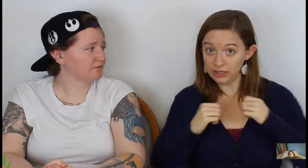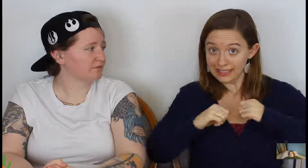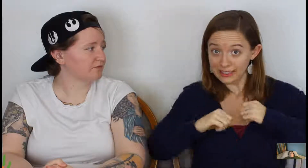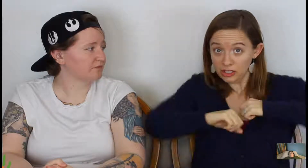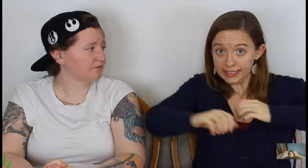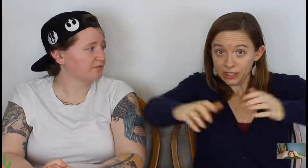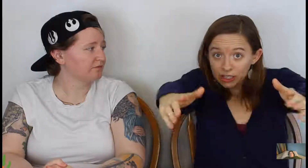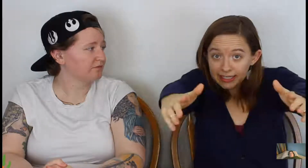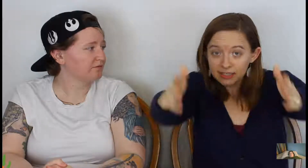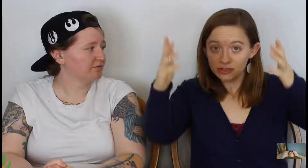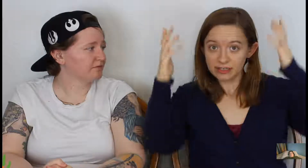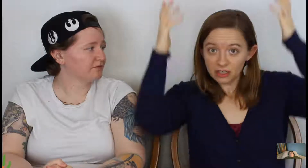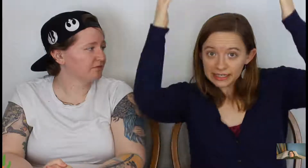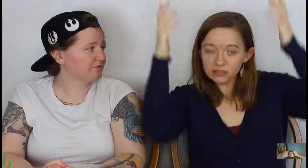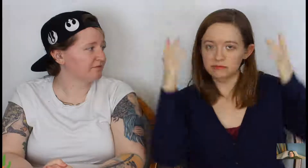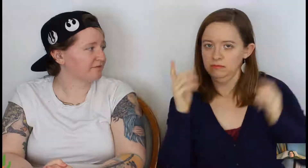are putting your arms. Are they here, here, here, here, here?